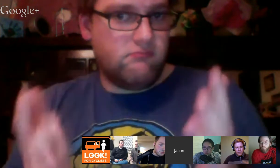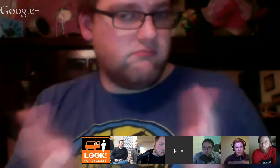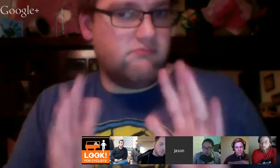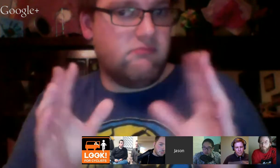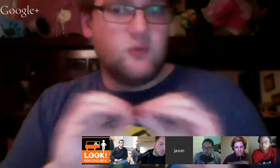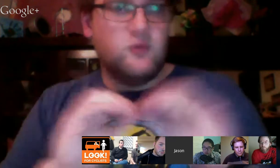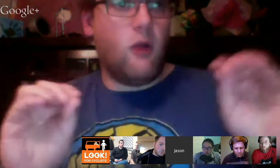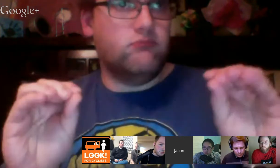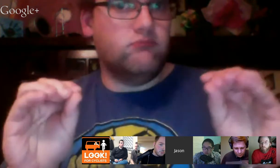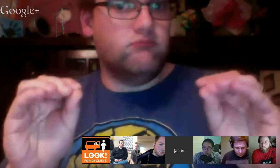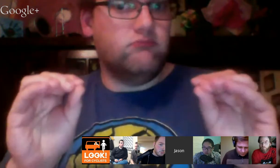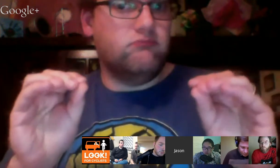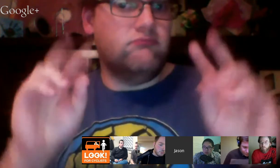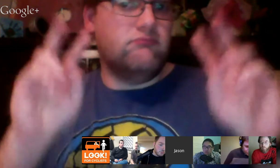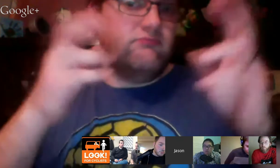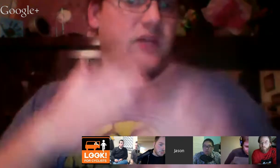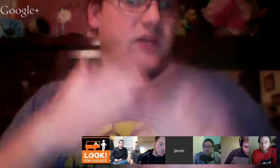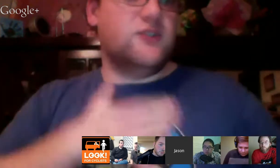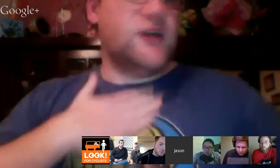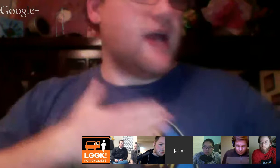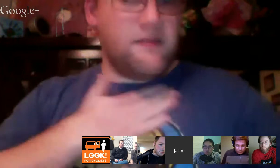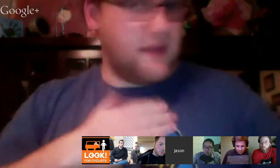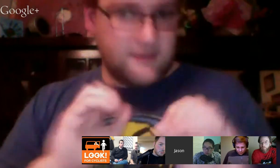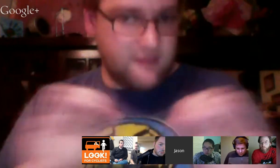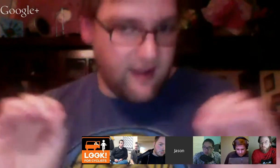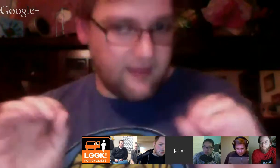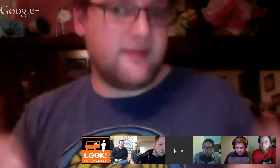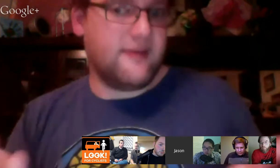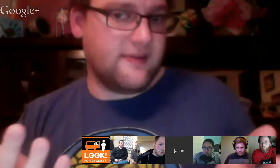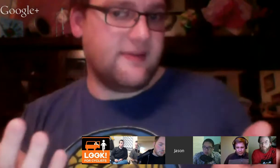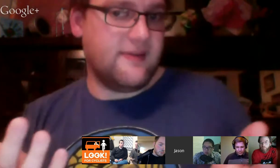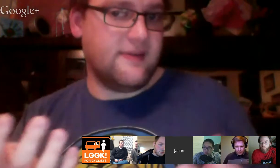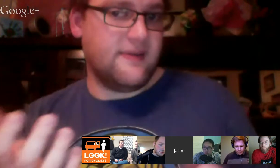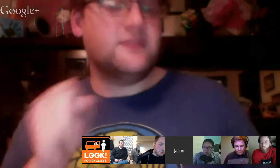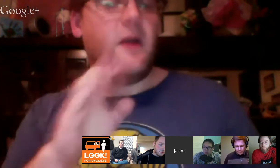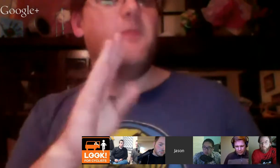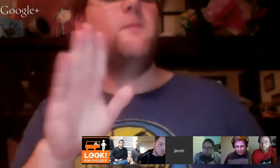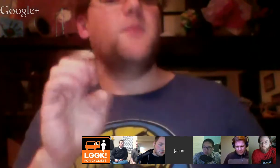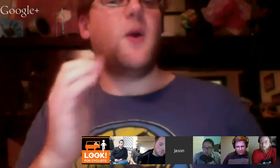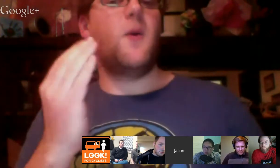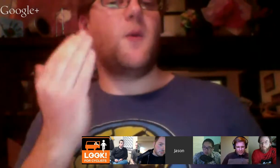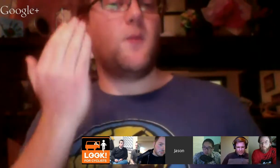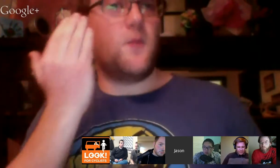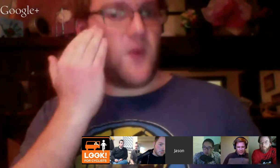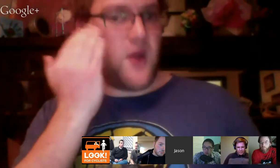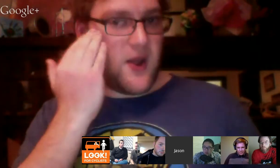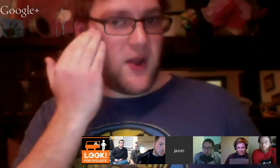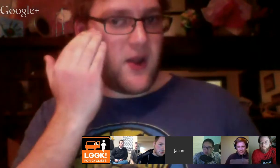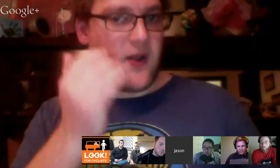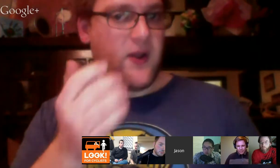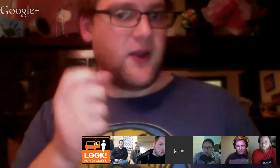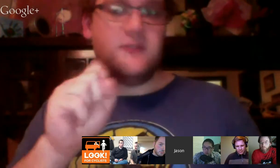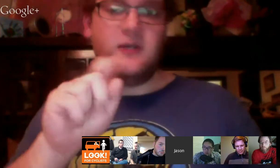natural just to sit around and wait for something. So there's no indication. It's nothing to really sit around and wait for and enjoy it.